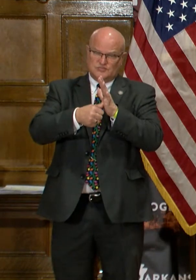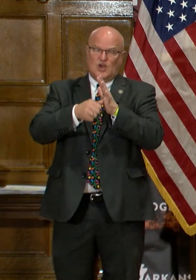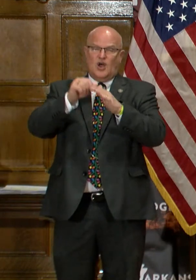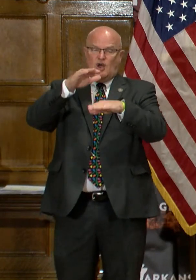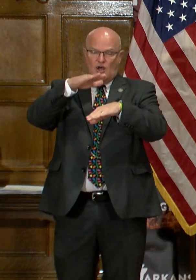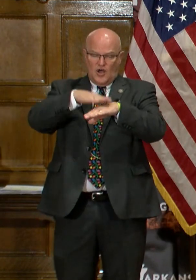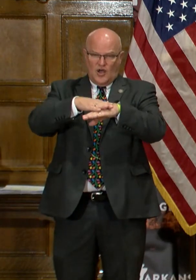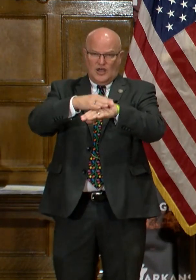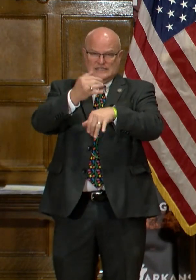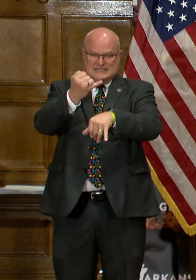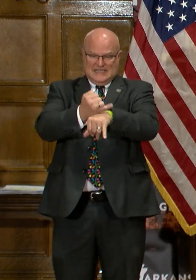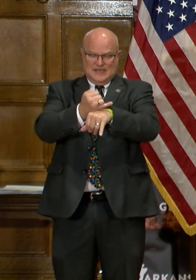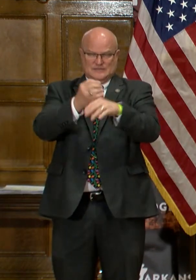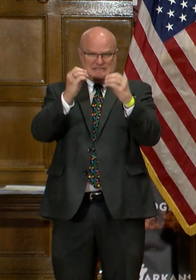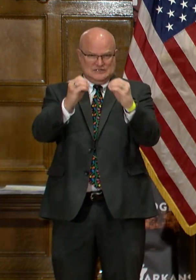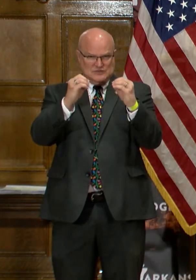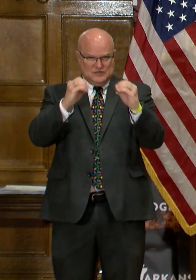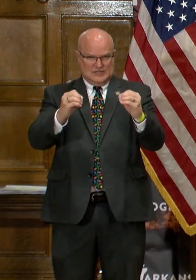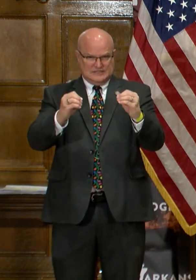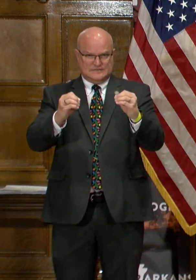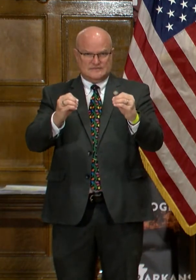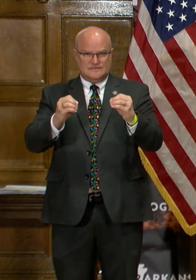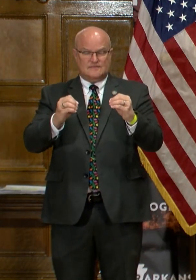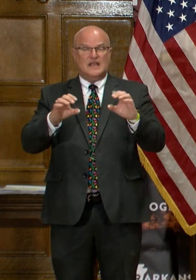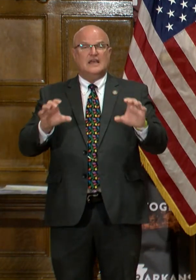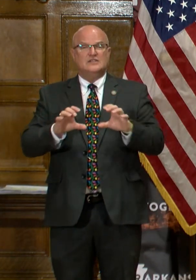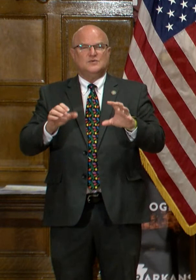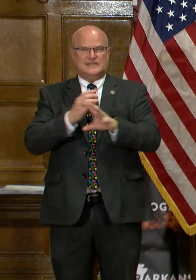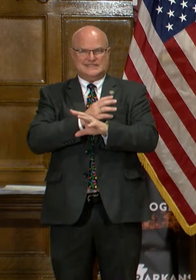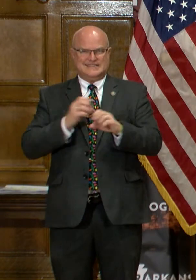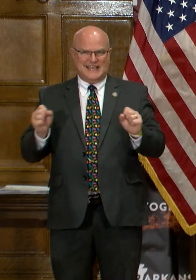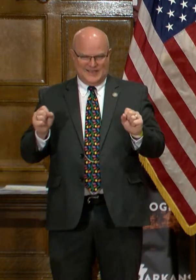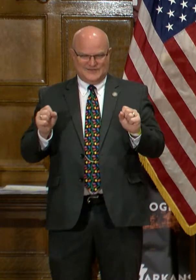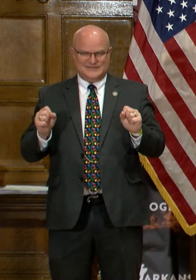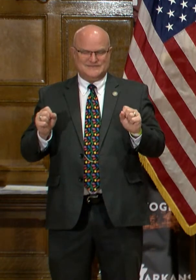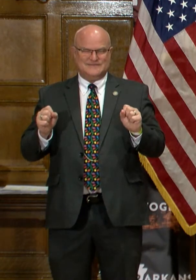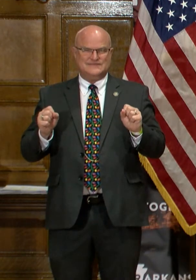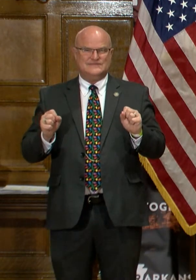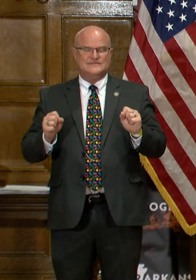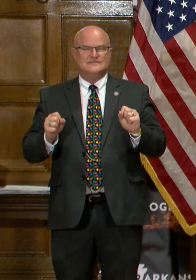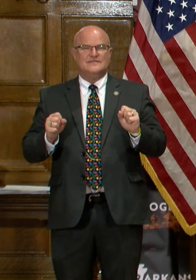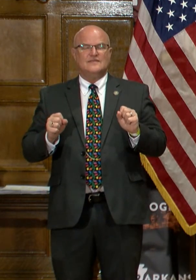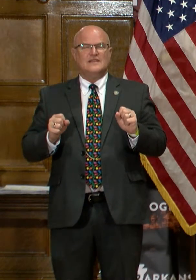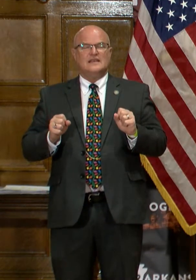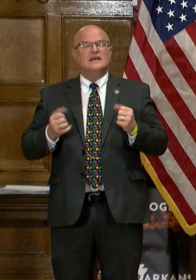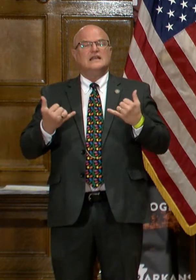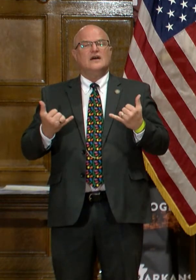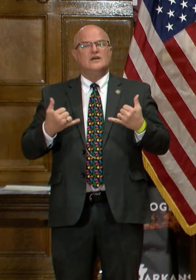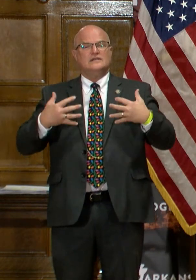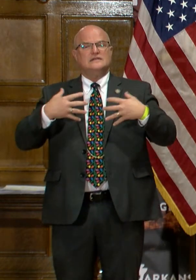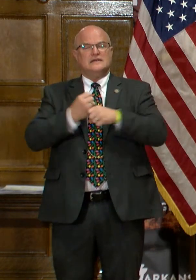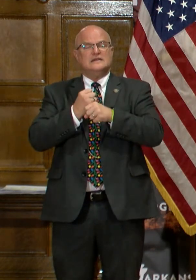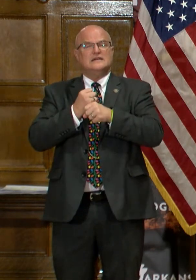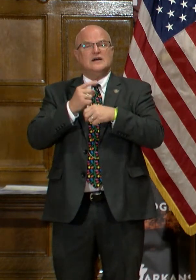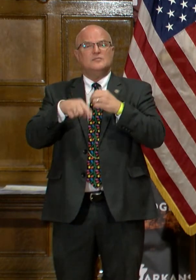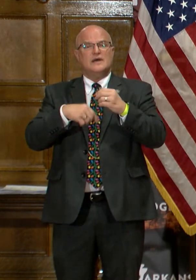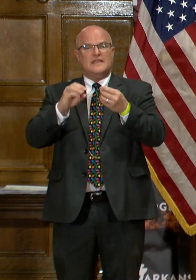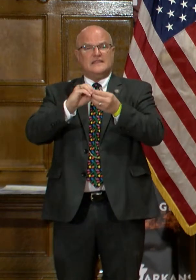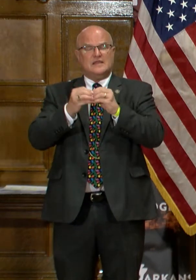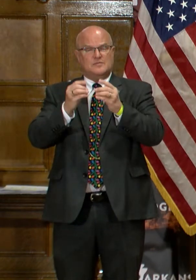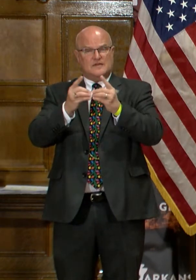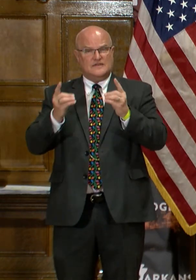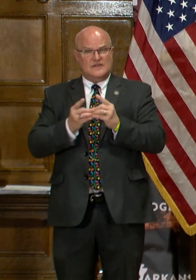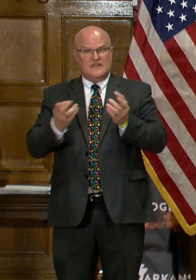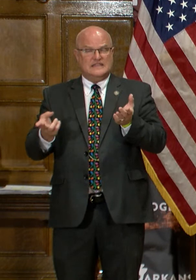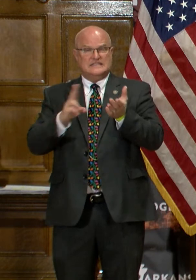instruction and keeping that done in a safe manner. Finally, I want to give a brief update on the number of districts